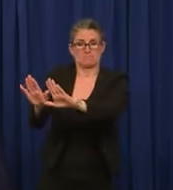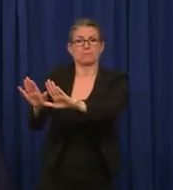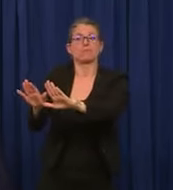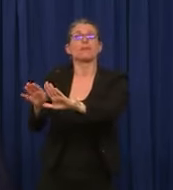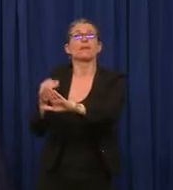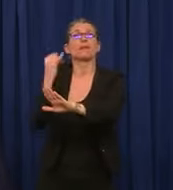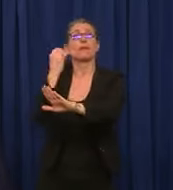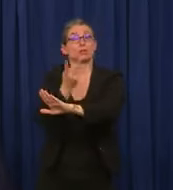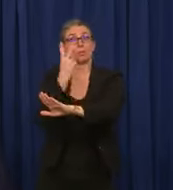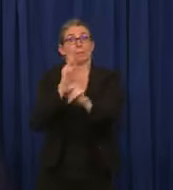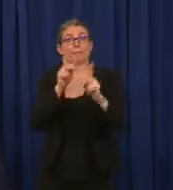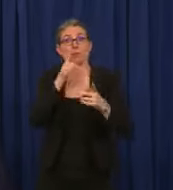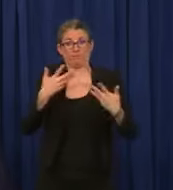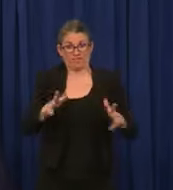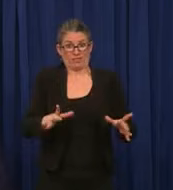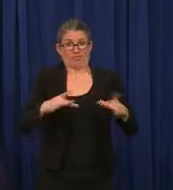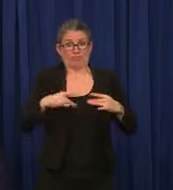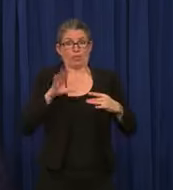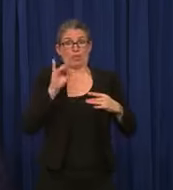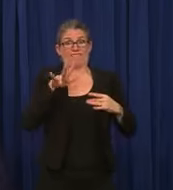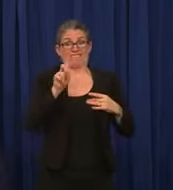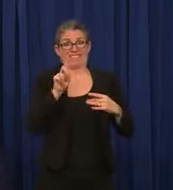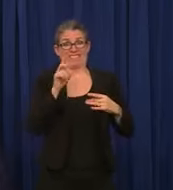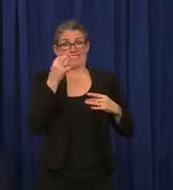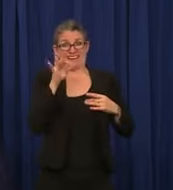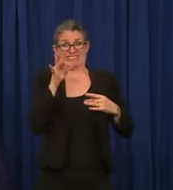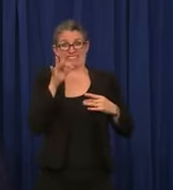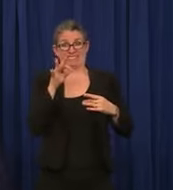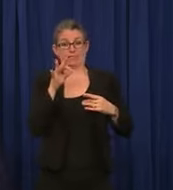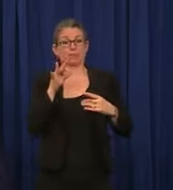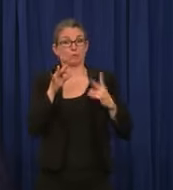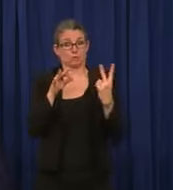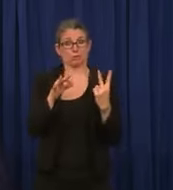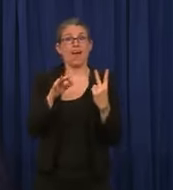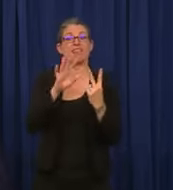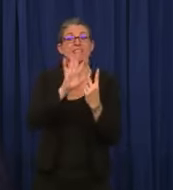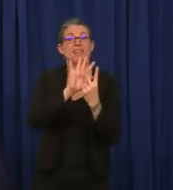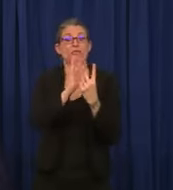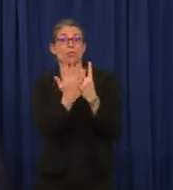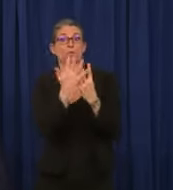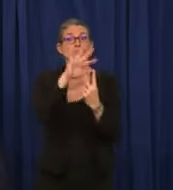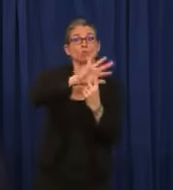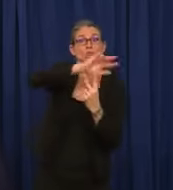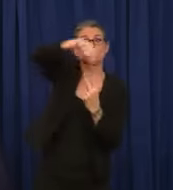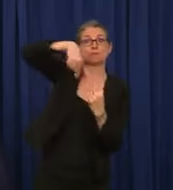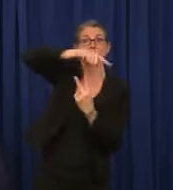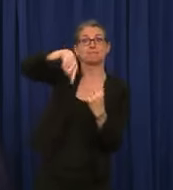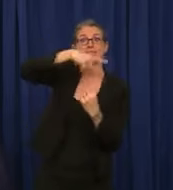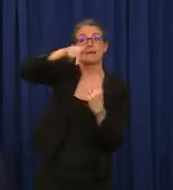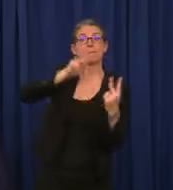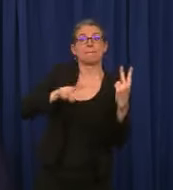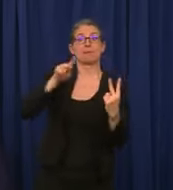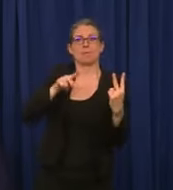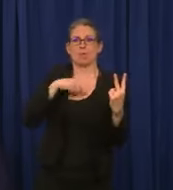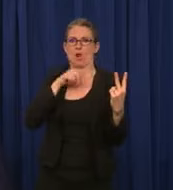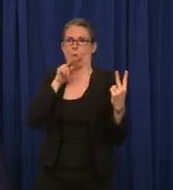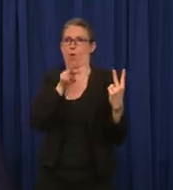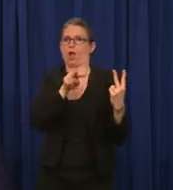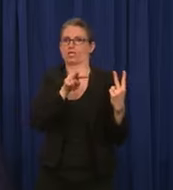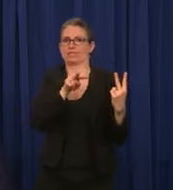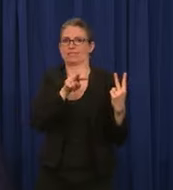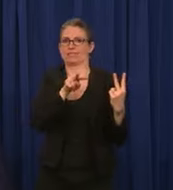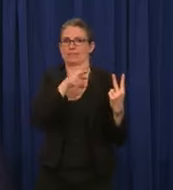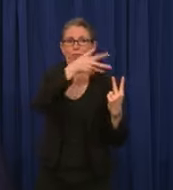want those folks to be safe, but also be monitored so that in case they develop symptoms, they can be rapidly taken care of. And then